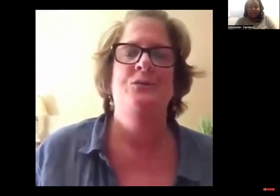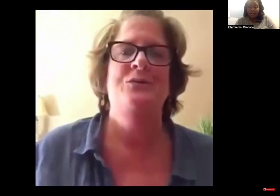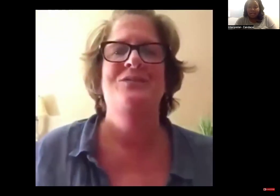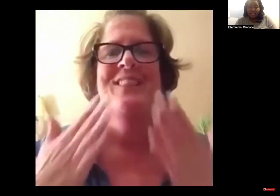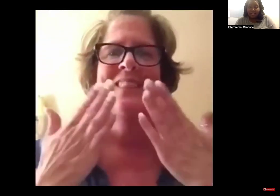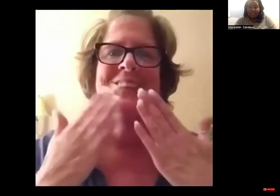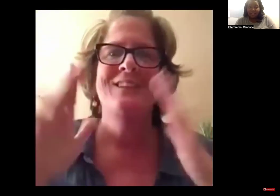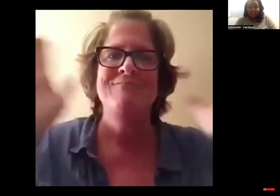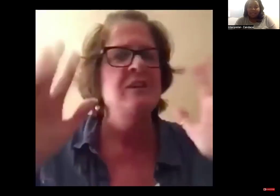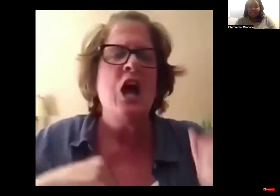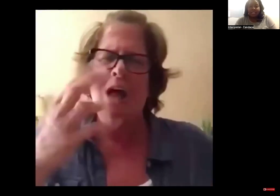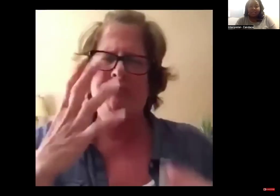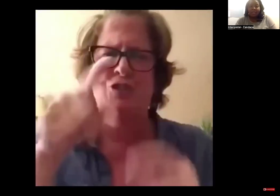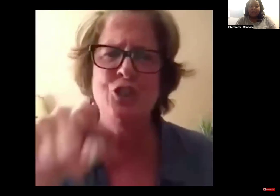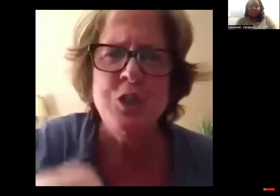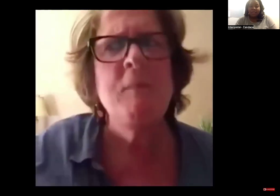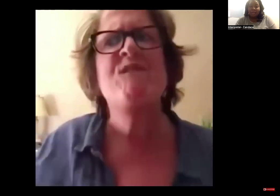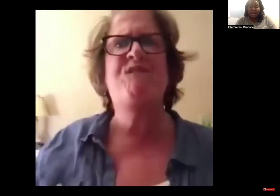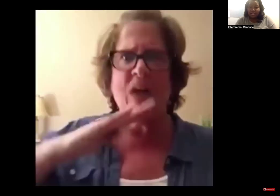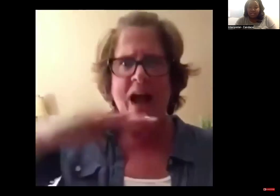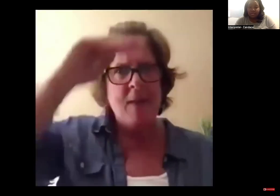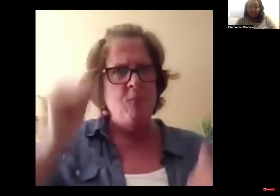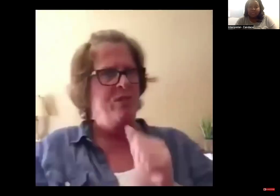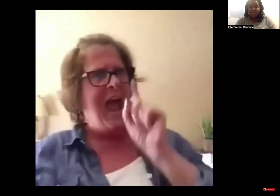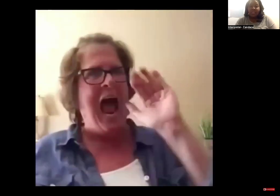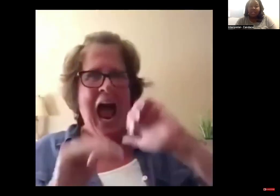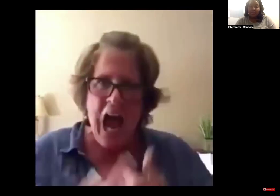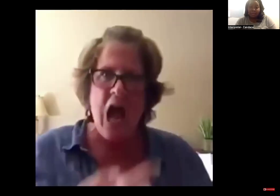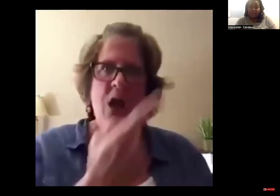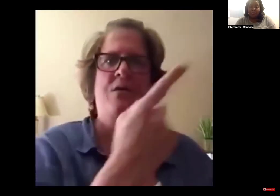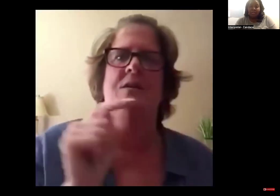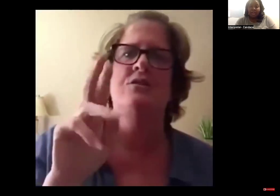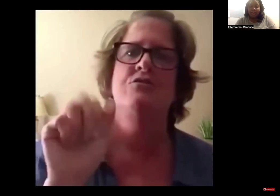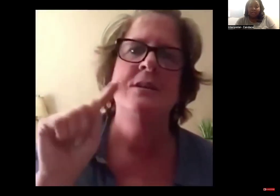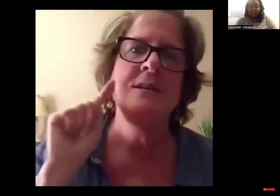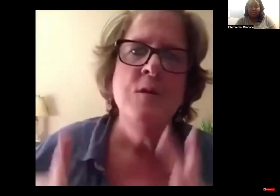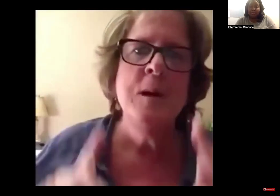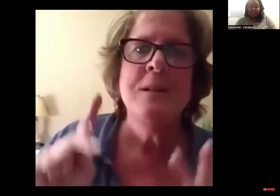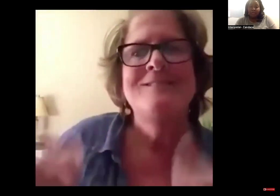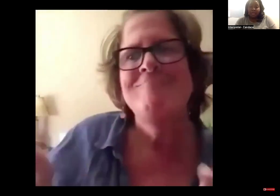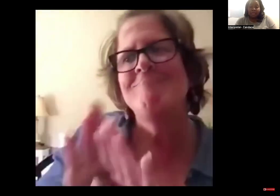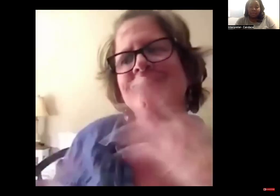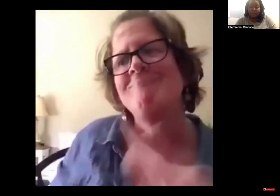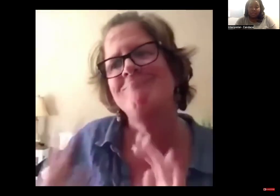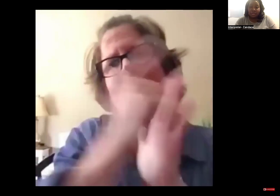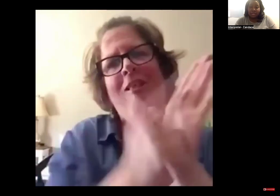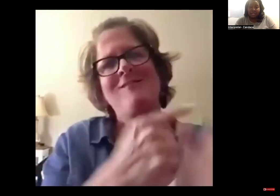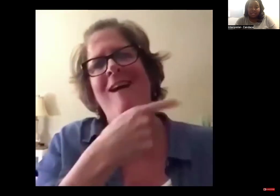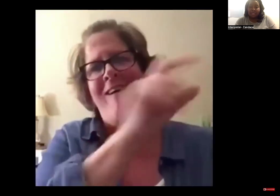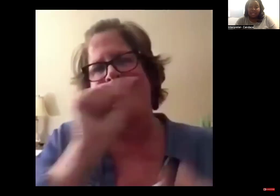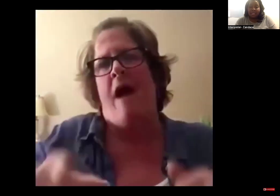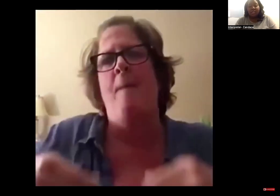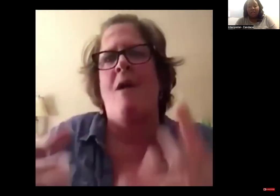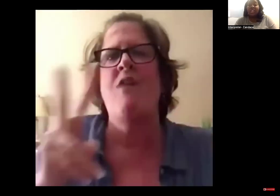that. That's not right. Thank you. Anyways, I'm not mad at you. I'm just fed up with how people are